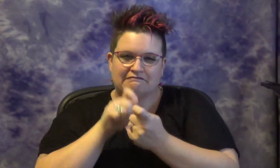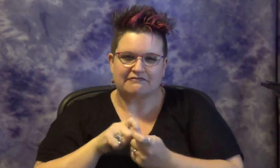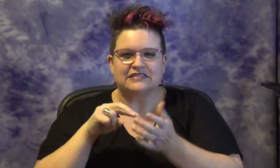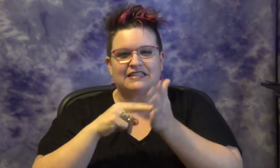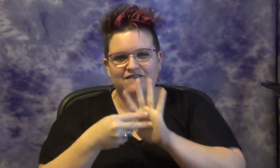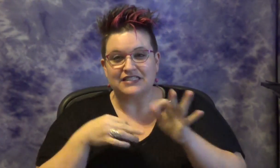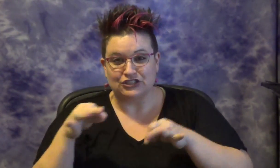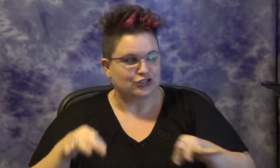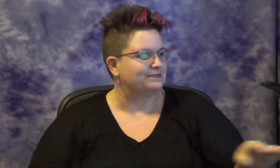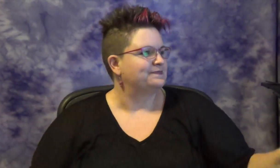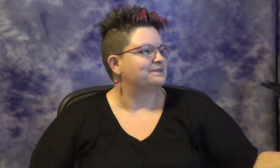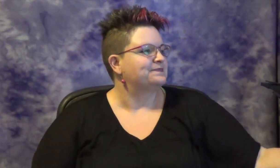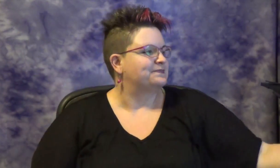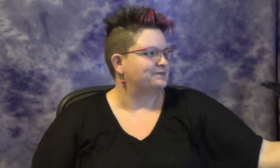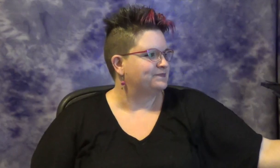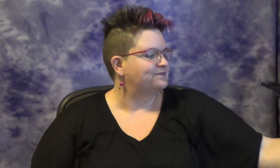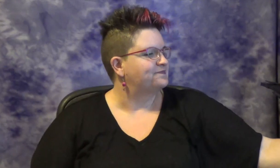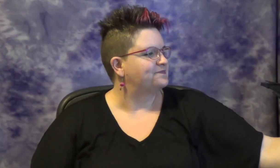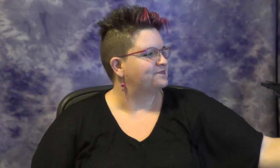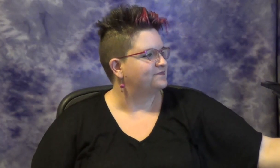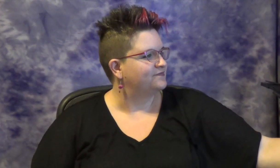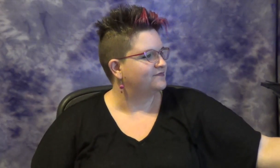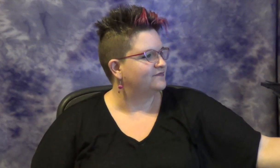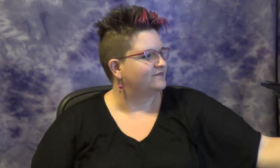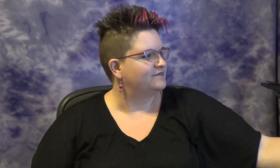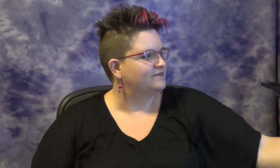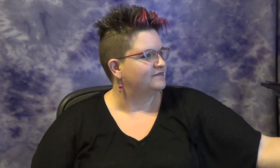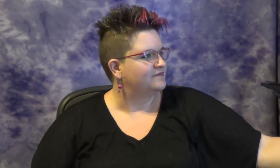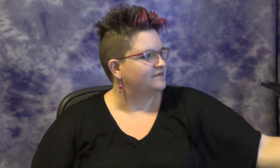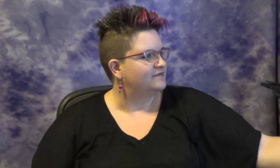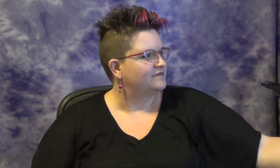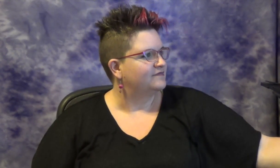from the PowerPoint. It has all the definitions on there.